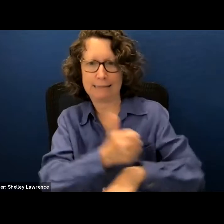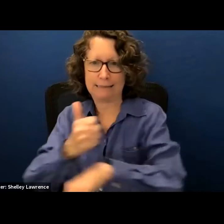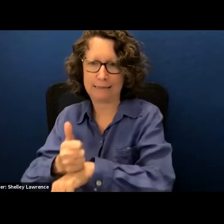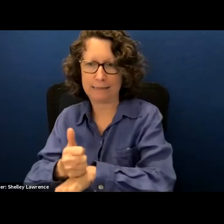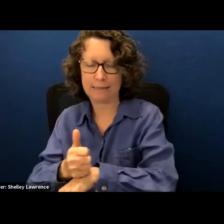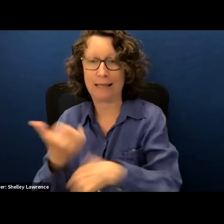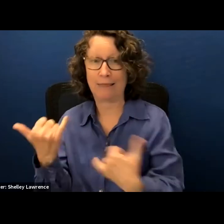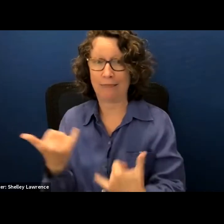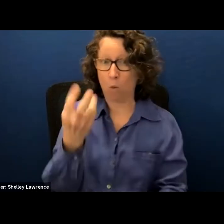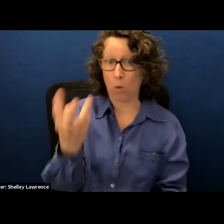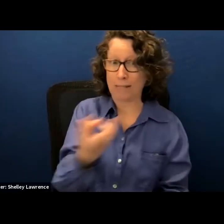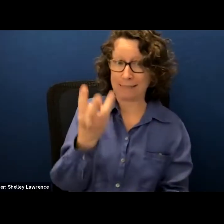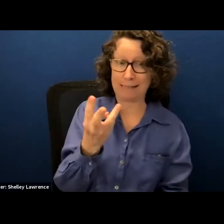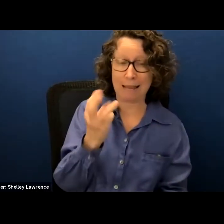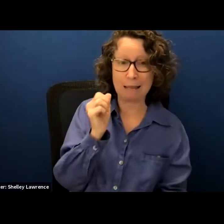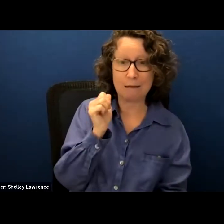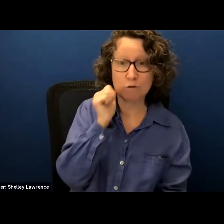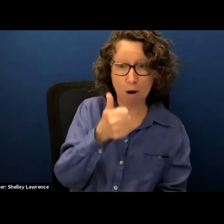Roosevelt this Wednesday, tomorrow,